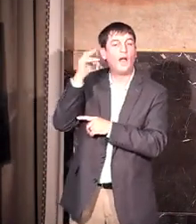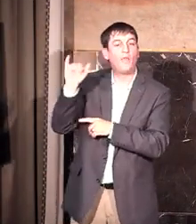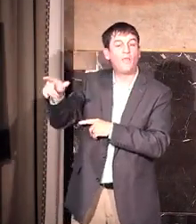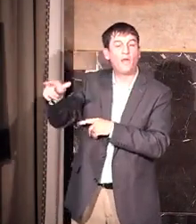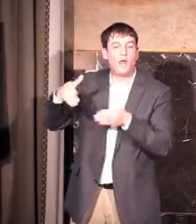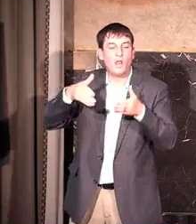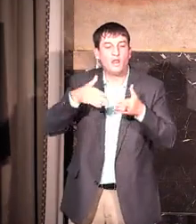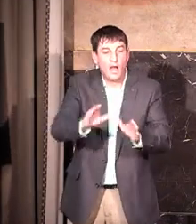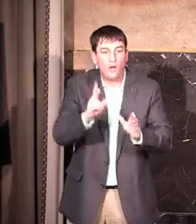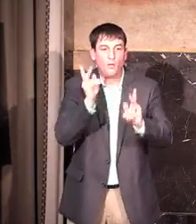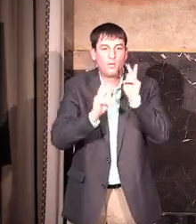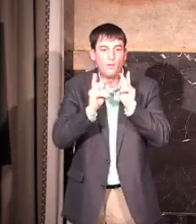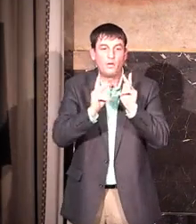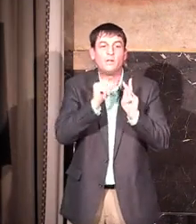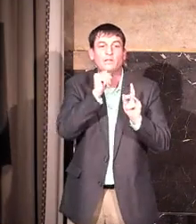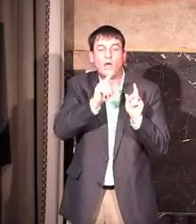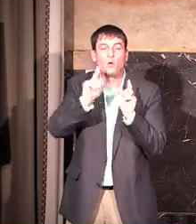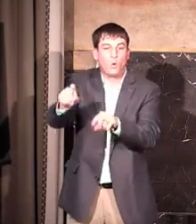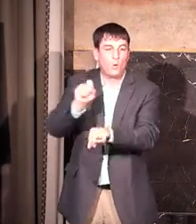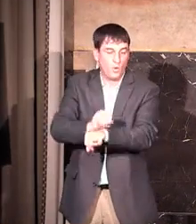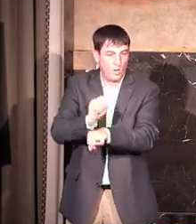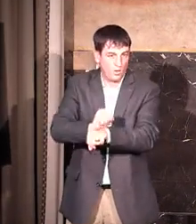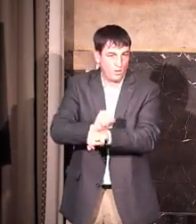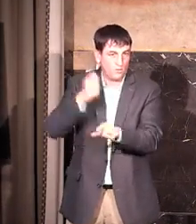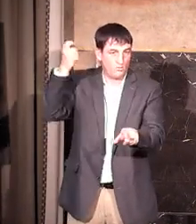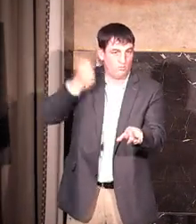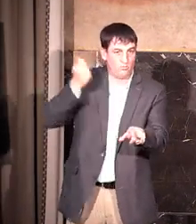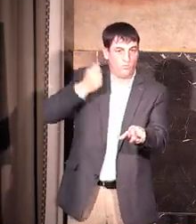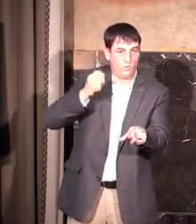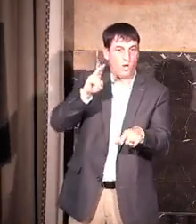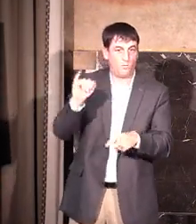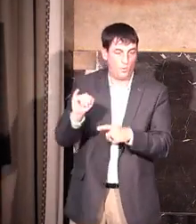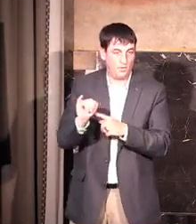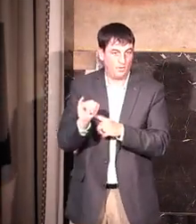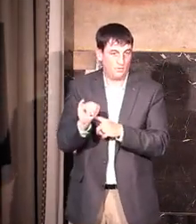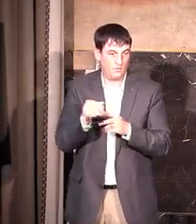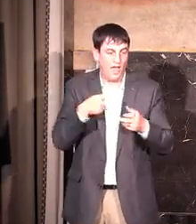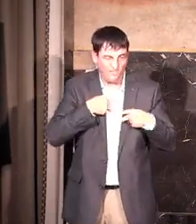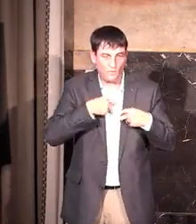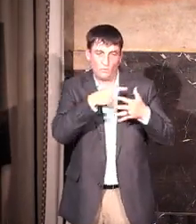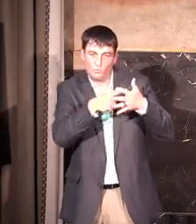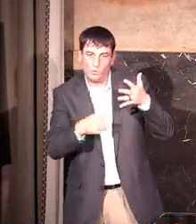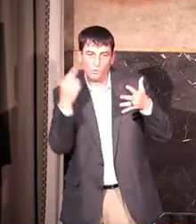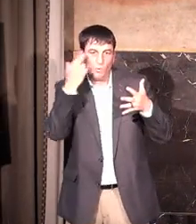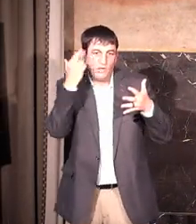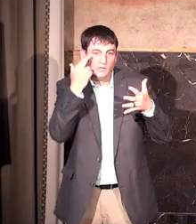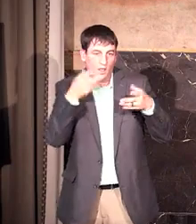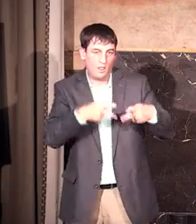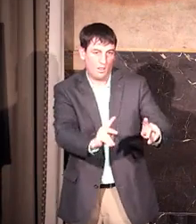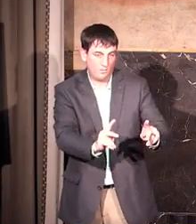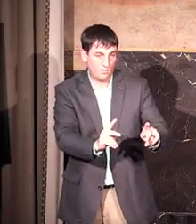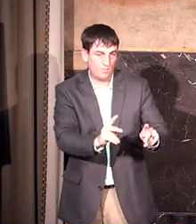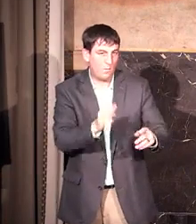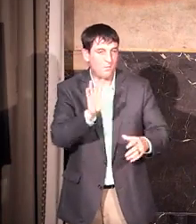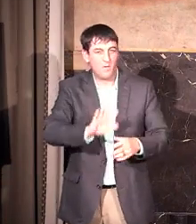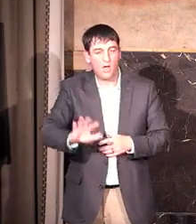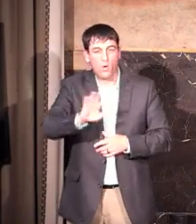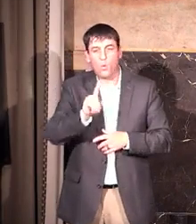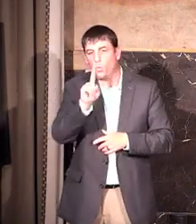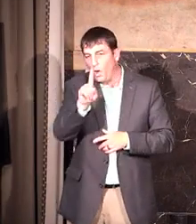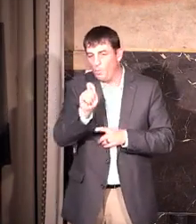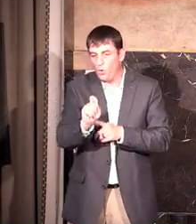permissible for people to not be at work and to draw unemployment. I can tell you that it's about $1.2